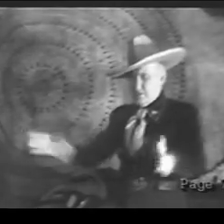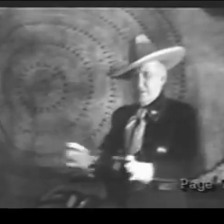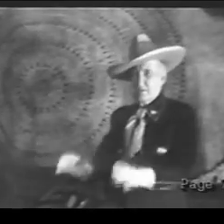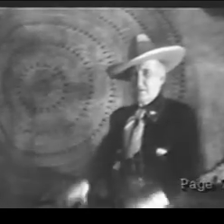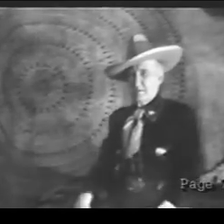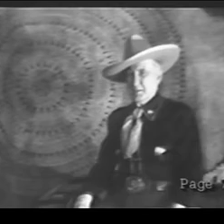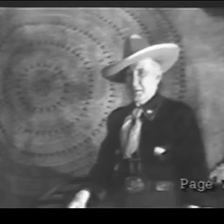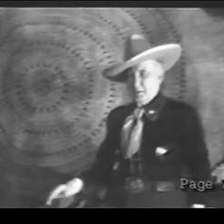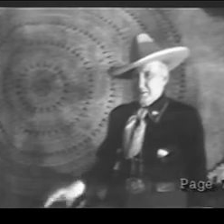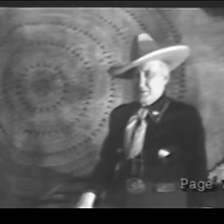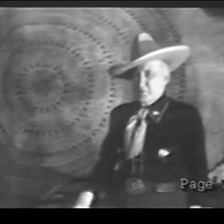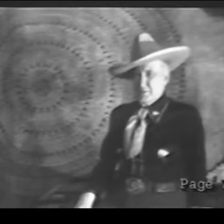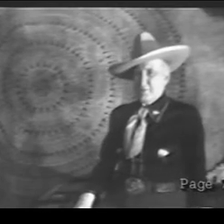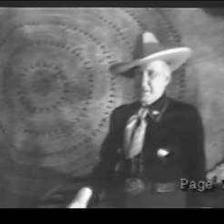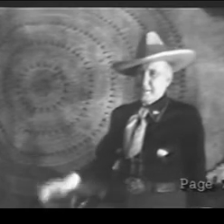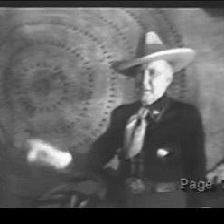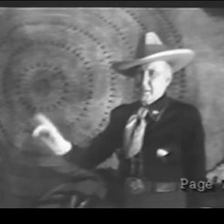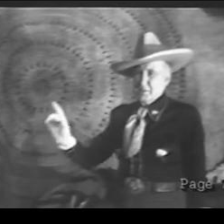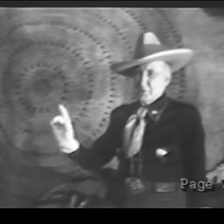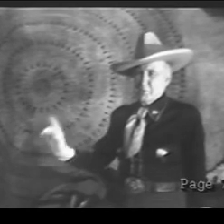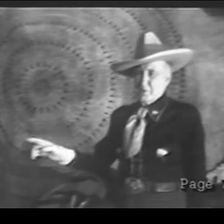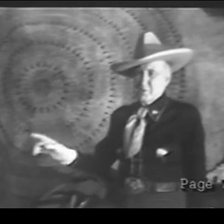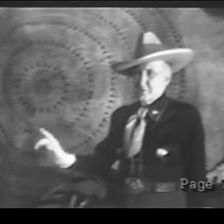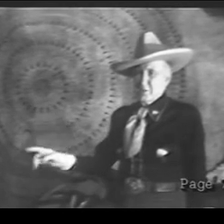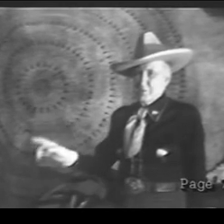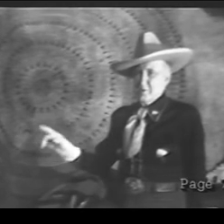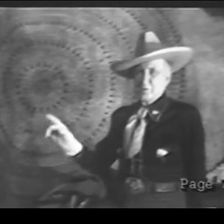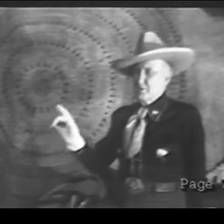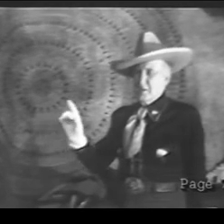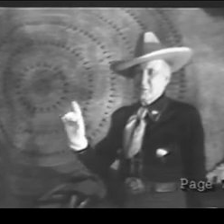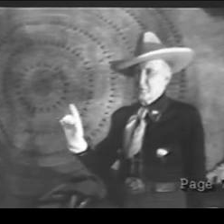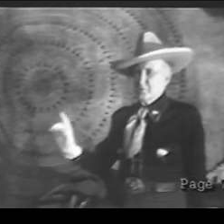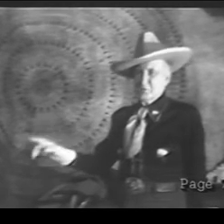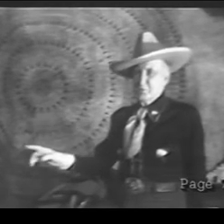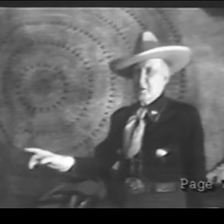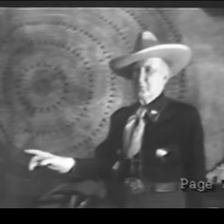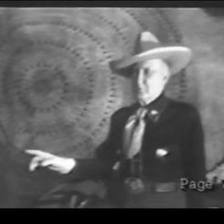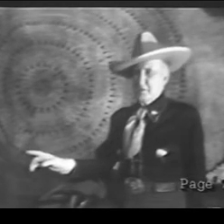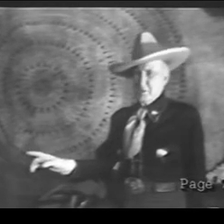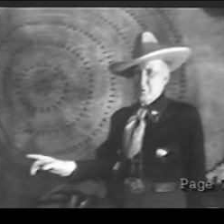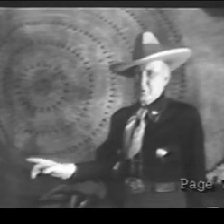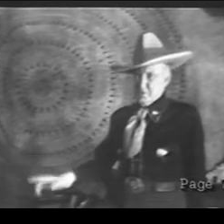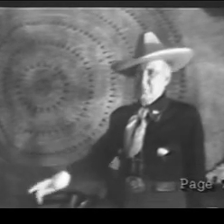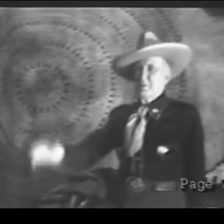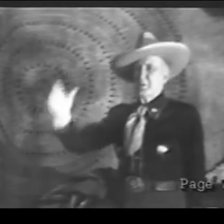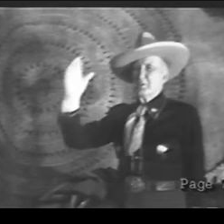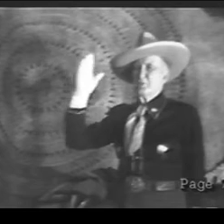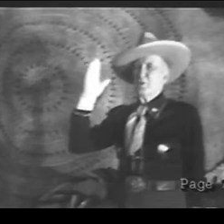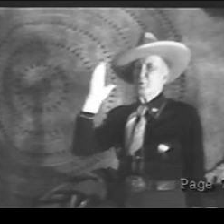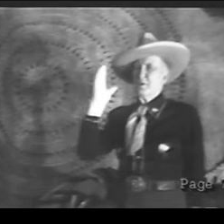circle. Well, I said, you'll never get an Indian to pitch his teepee. You can tell him as much as you want, but when that teepee goes up, that doorway